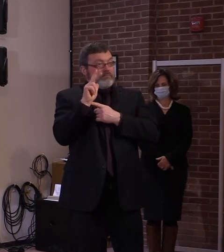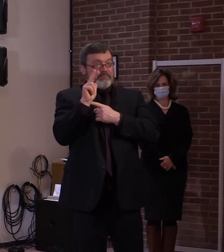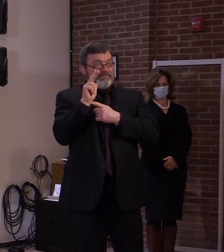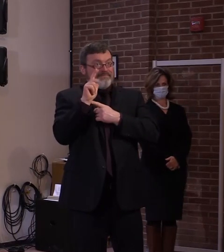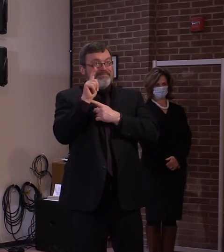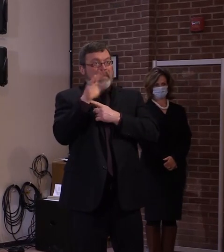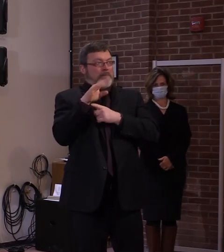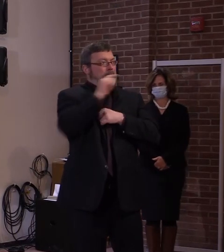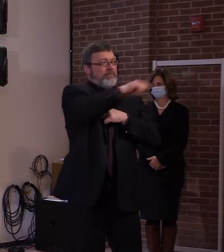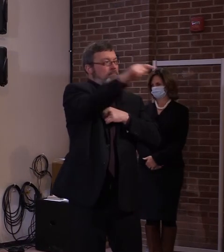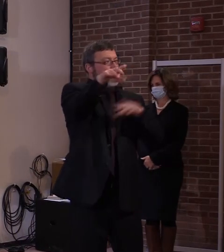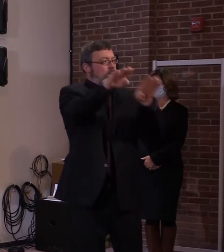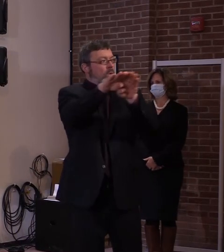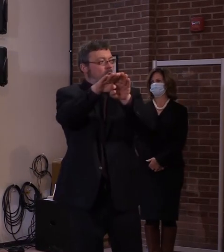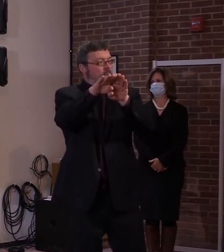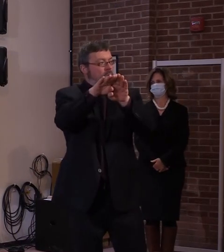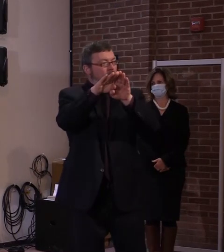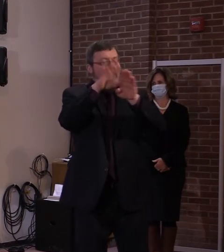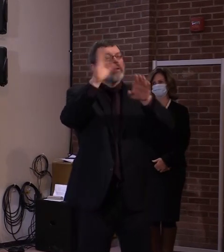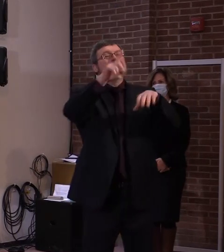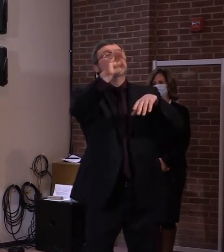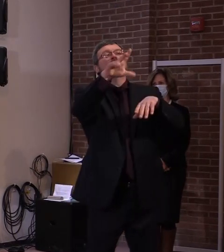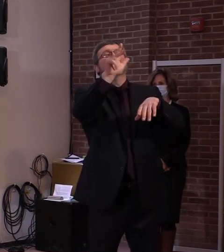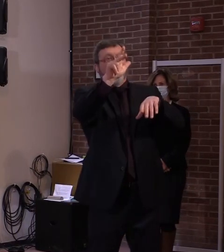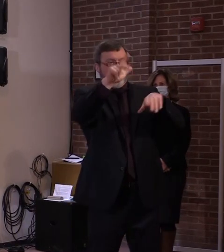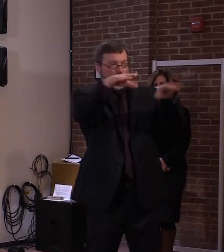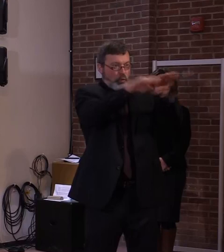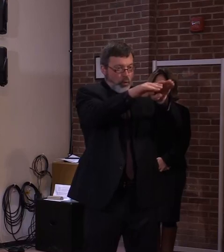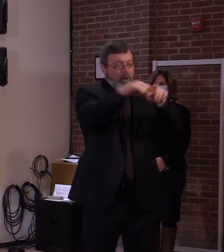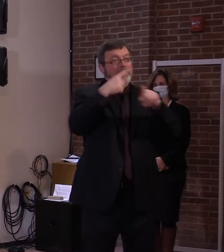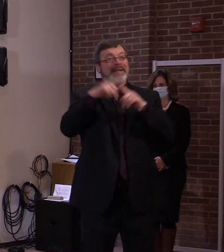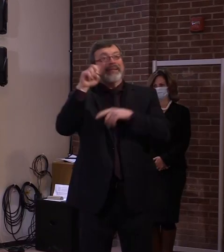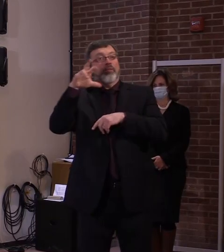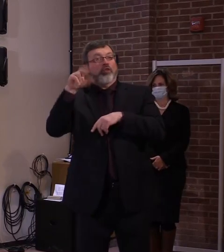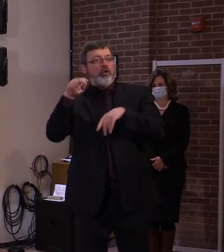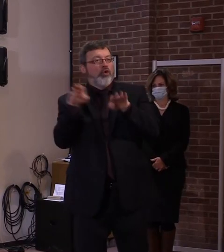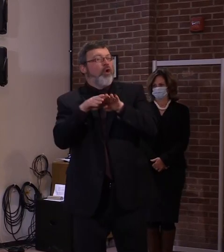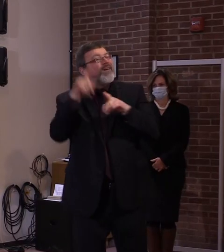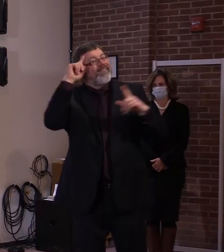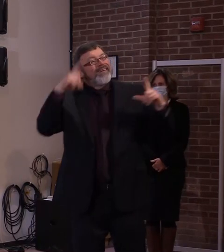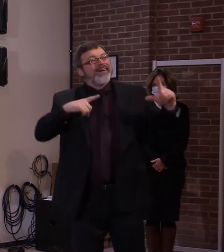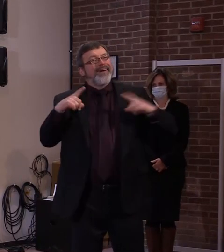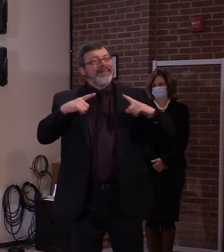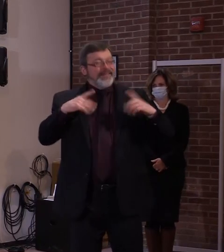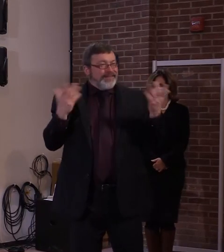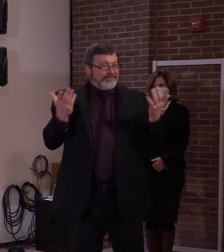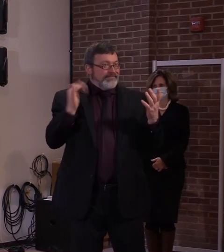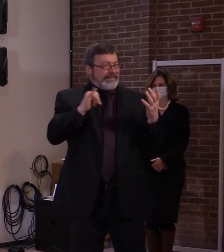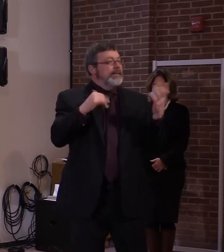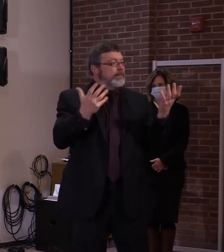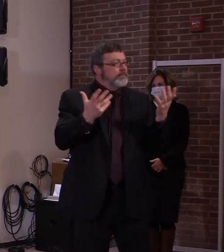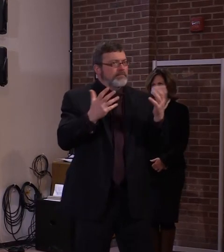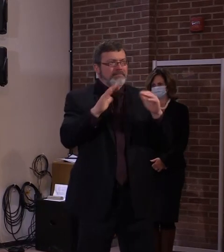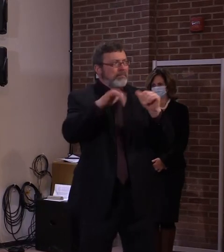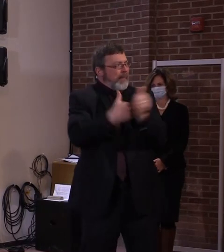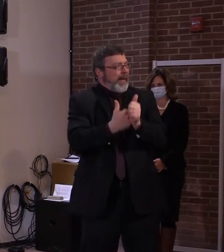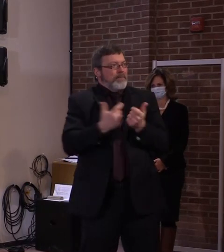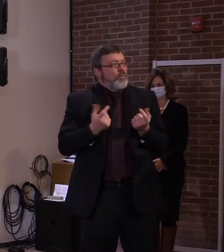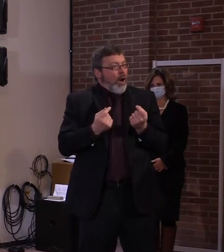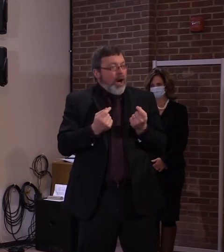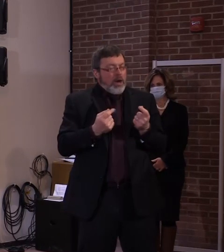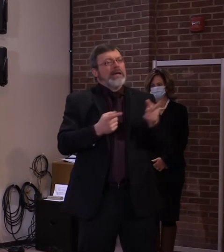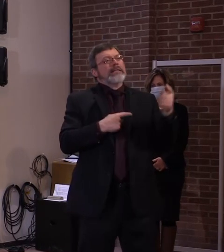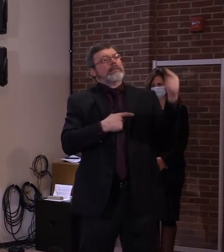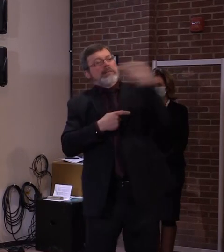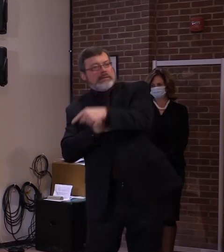for multiple days and we won't have the PCR capability. But I would recommend that it go to a state site on the